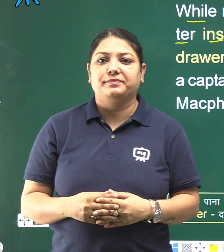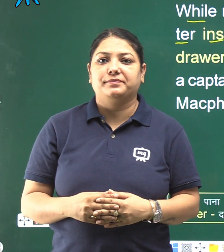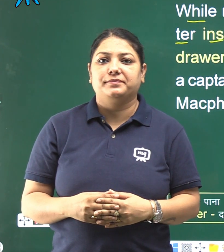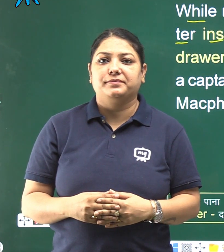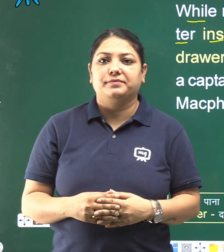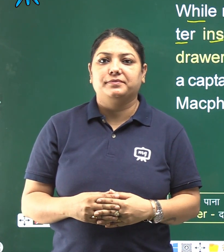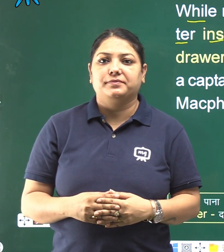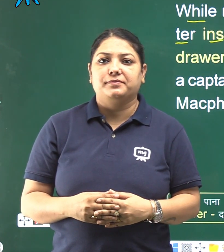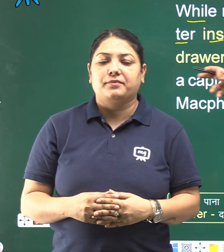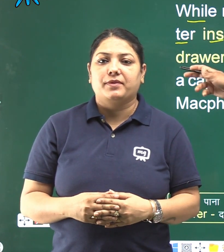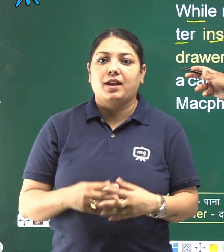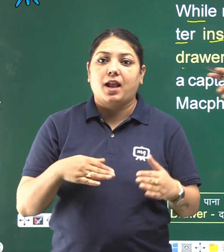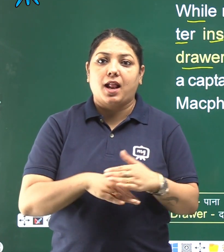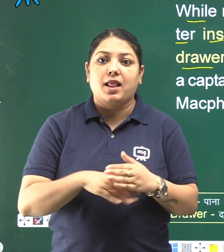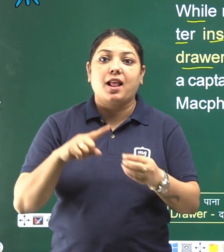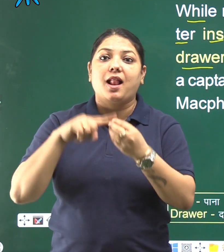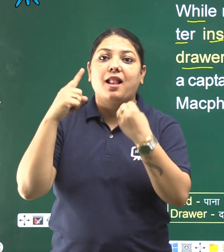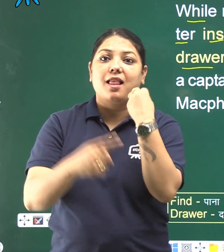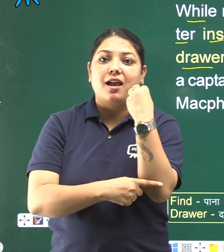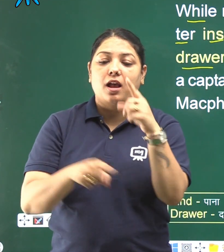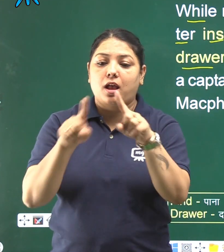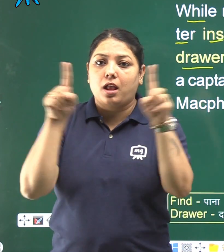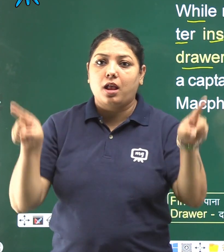in the last drawer.